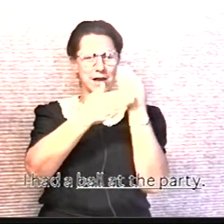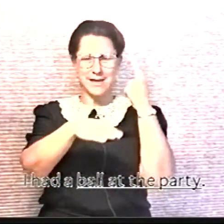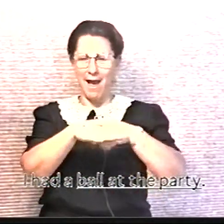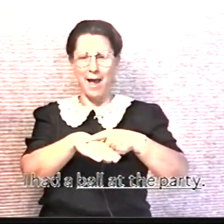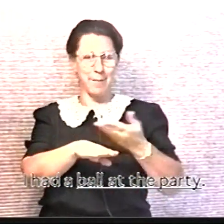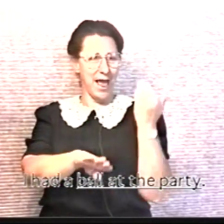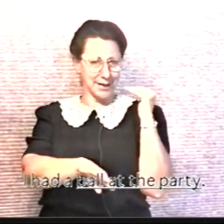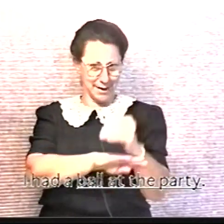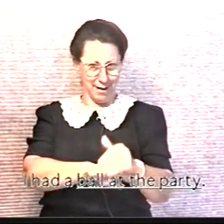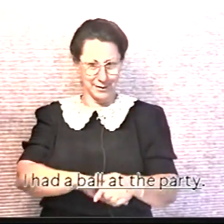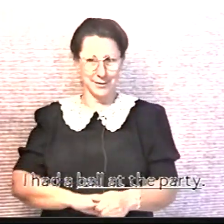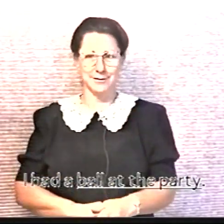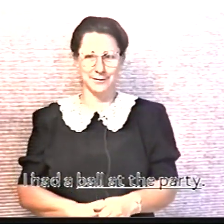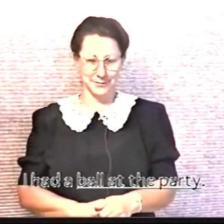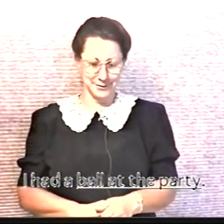time last night.